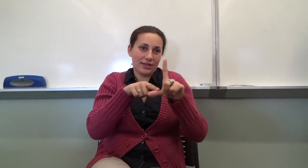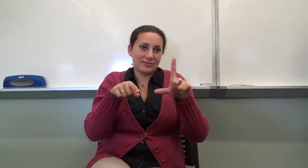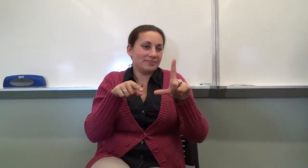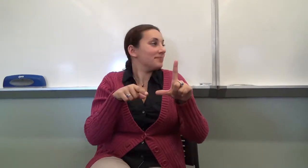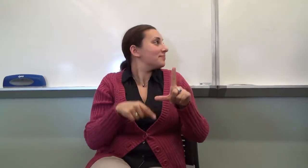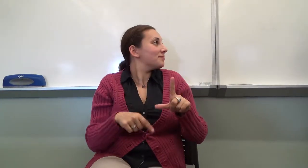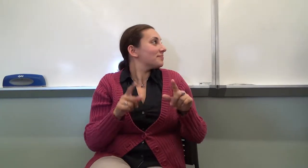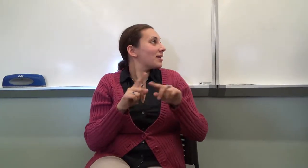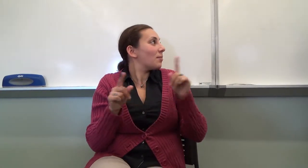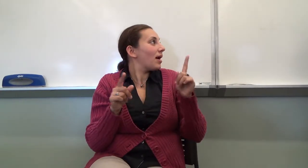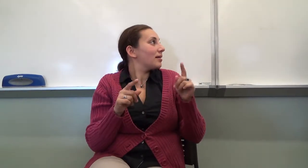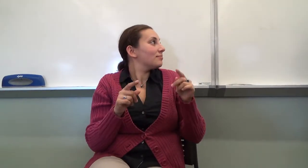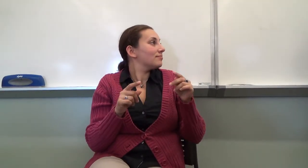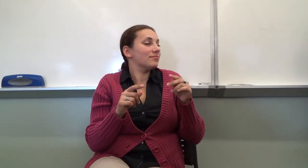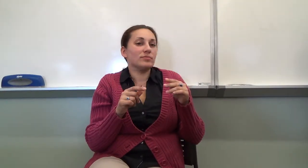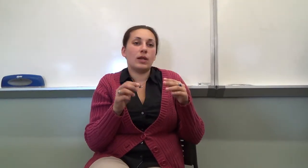But greater than or equal to 0.